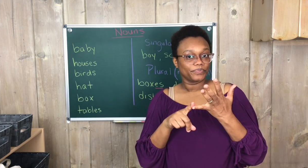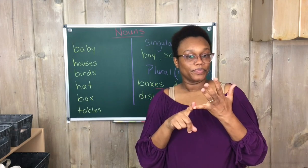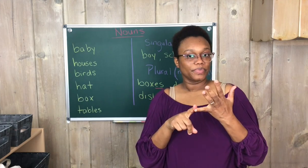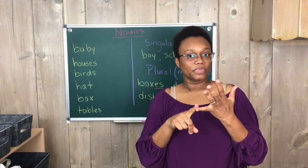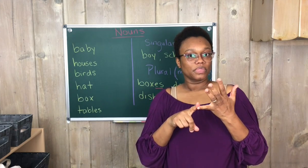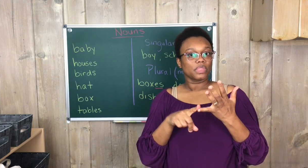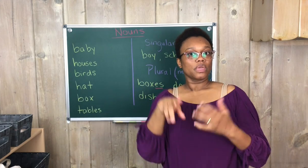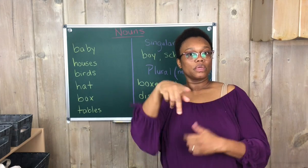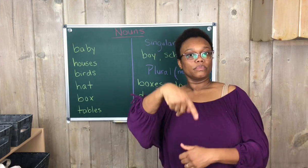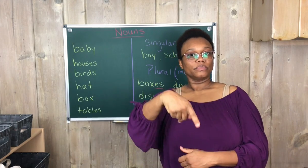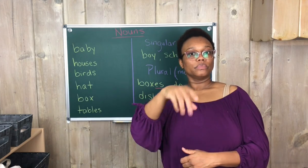or